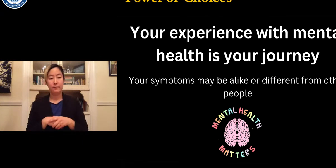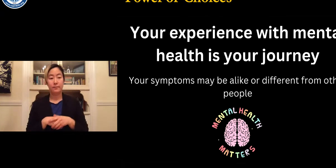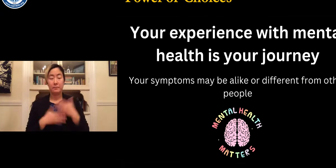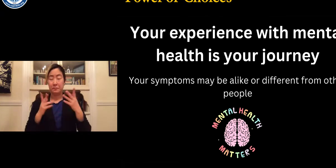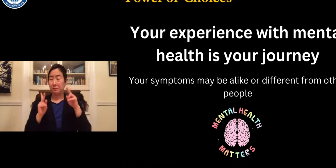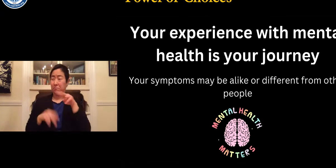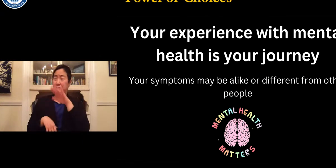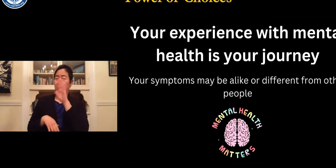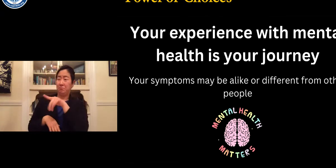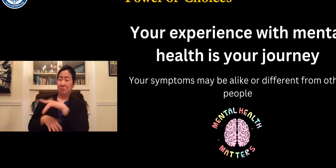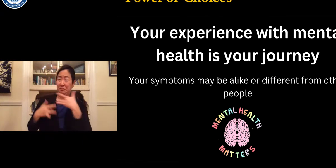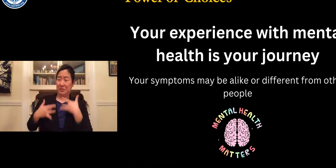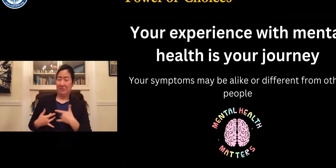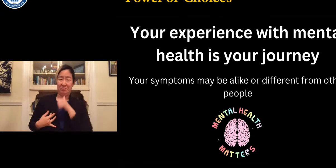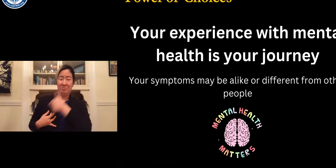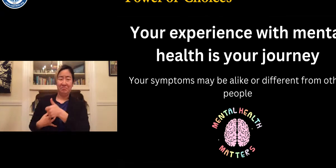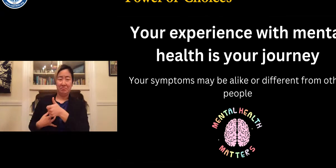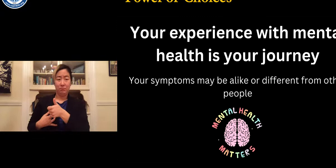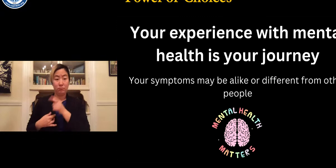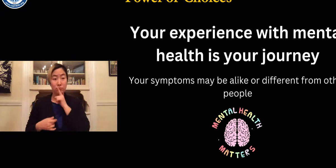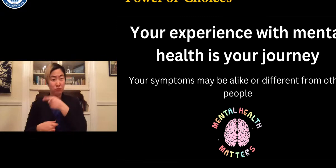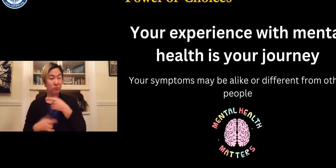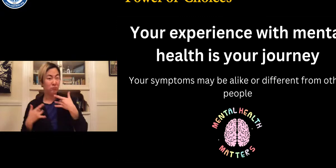can provide appropriate treatment.